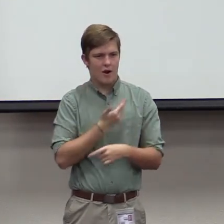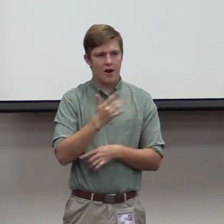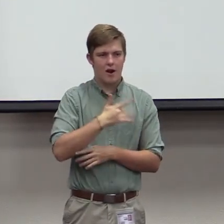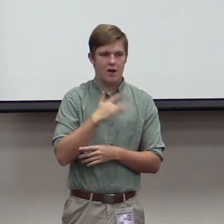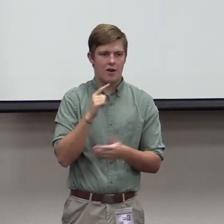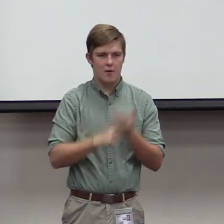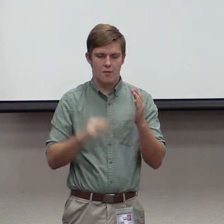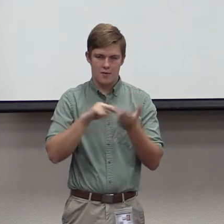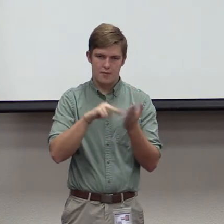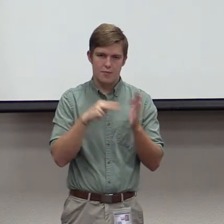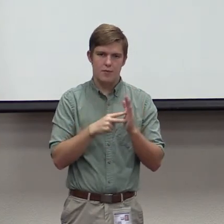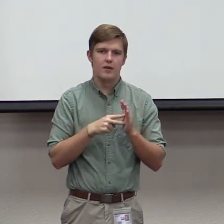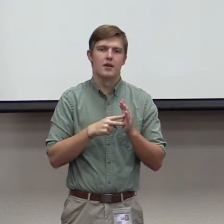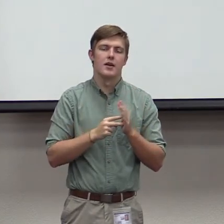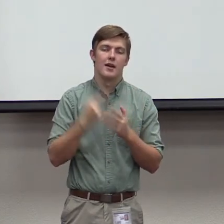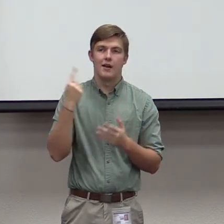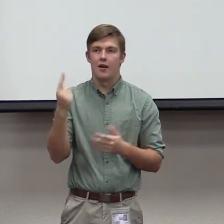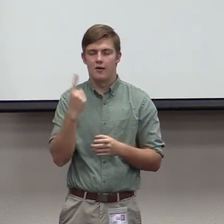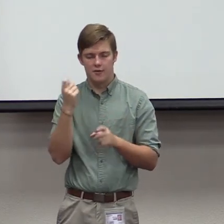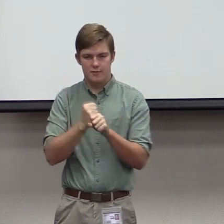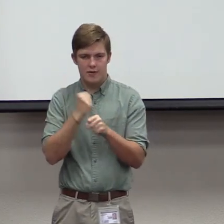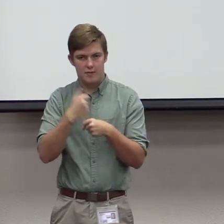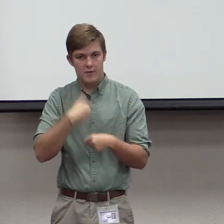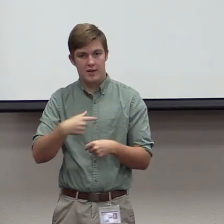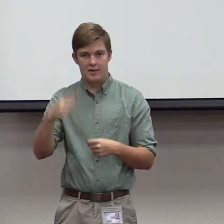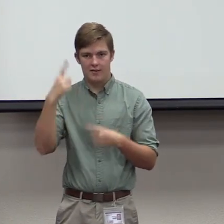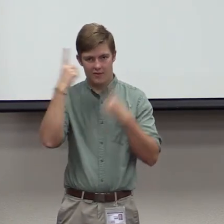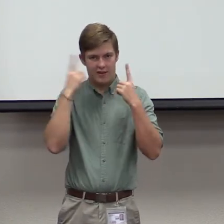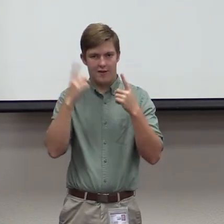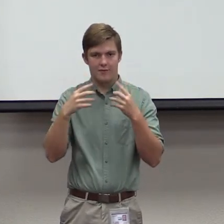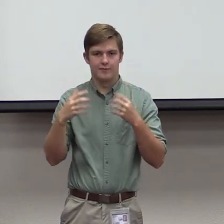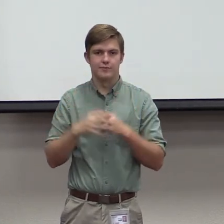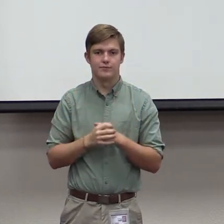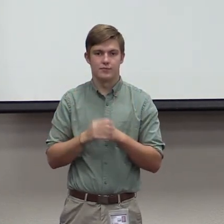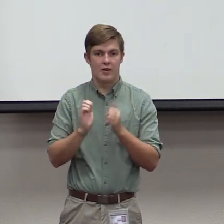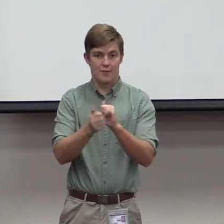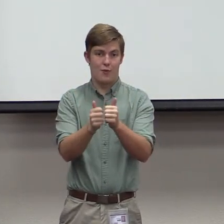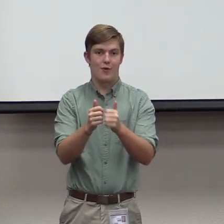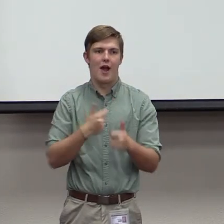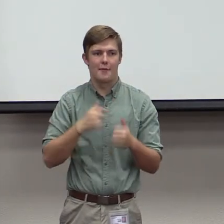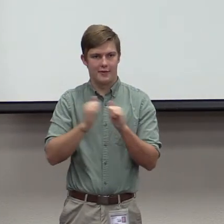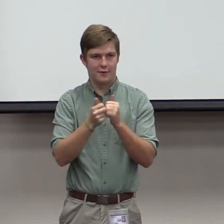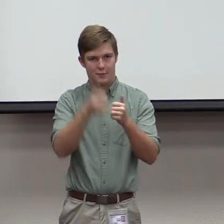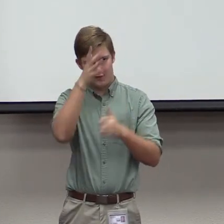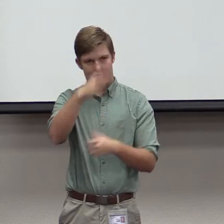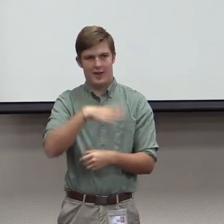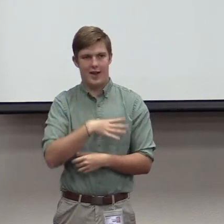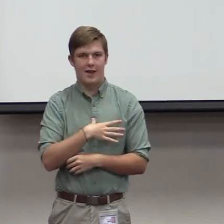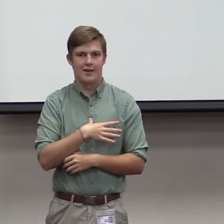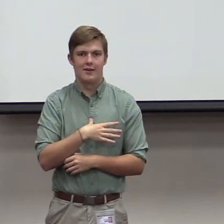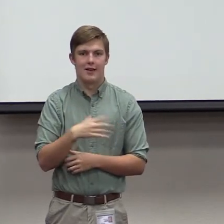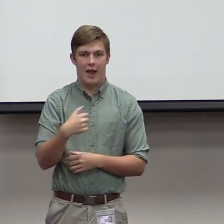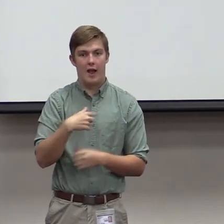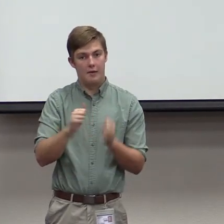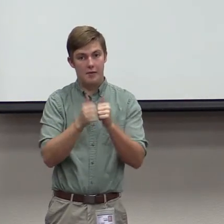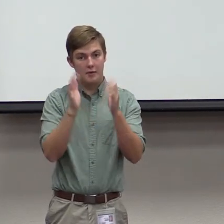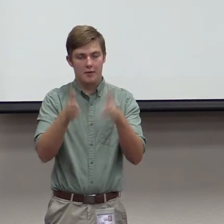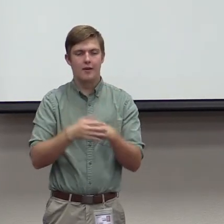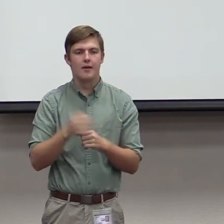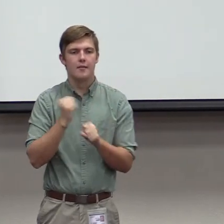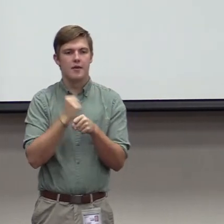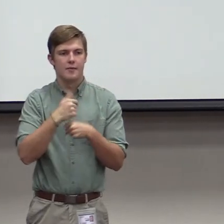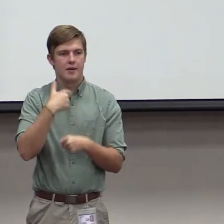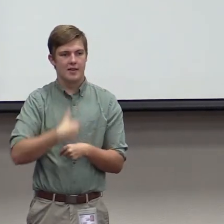what that means. And of course, it always makes me think of sports because I'm a sports guy. I'm an athlete. It makes me think of the movie